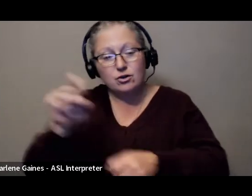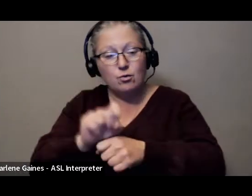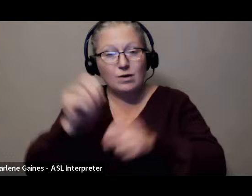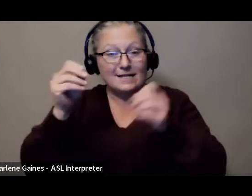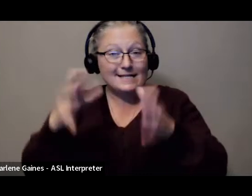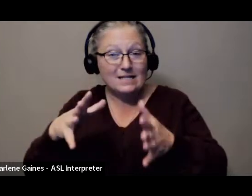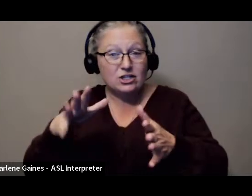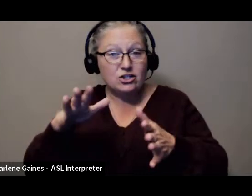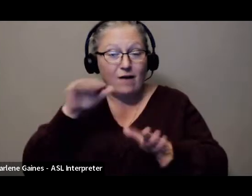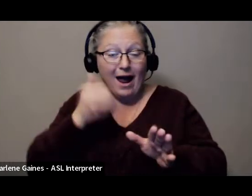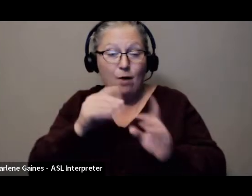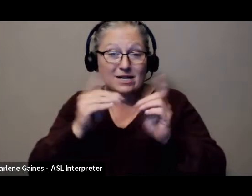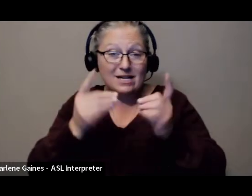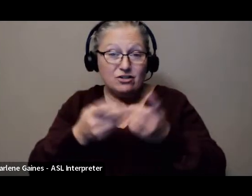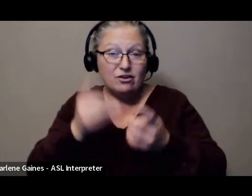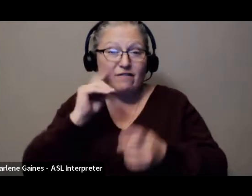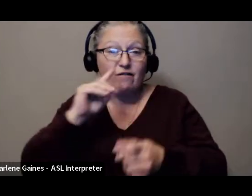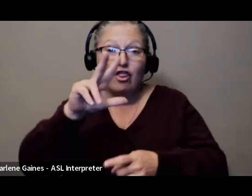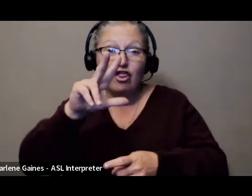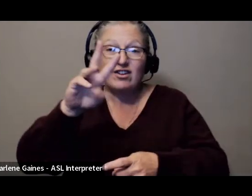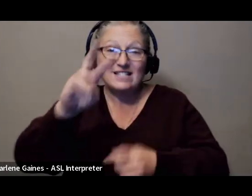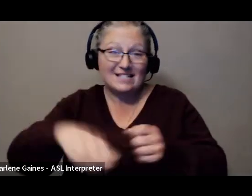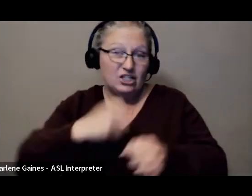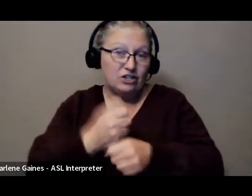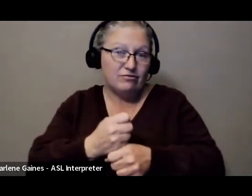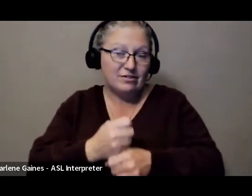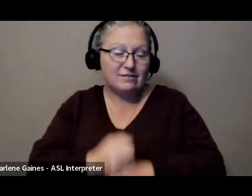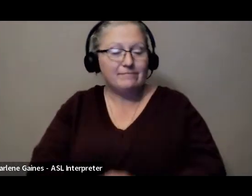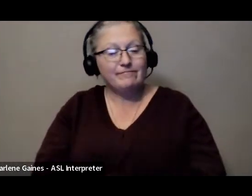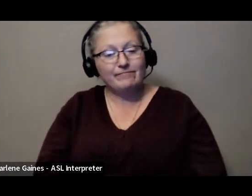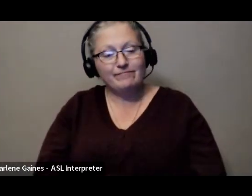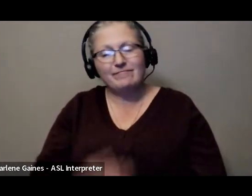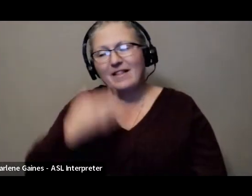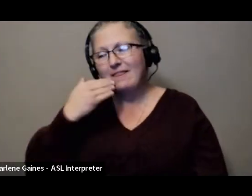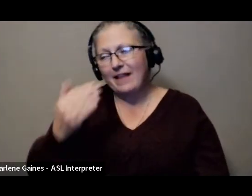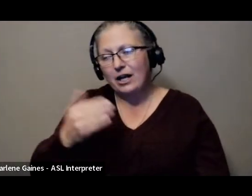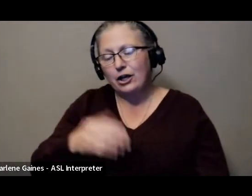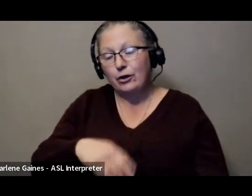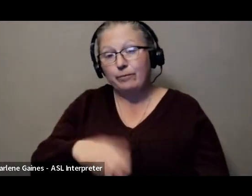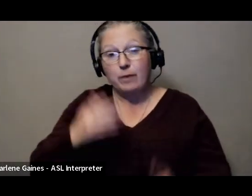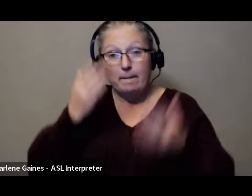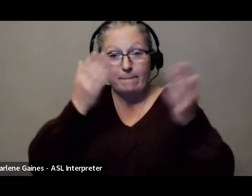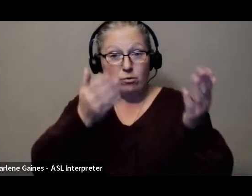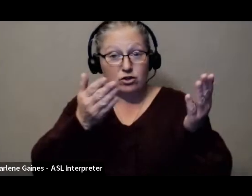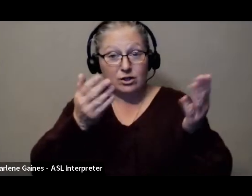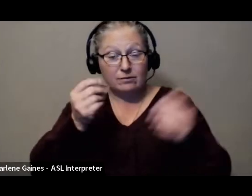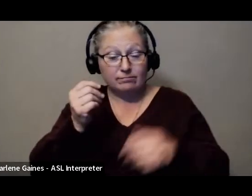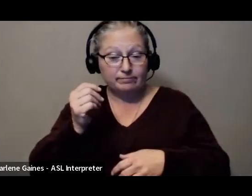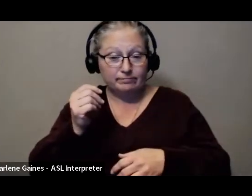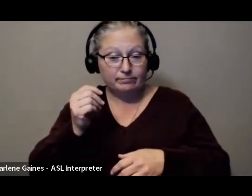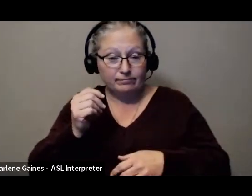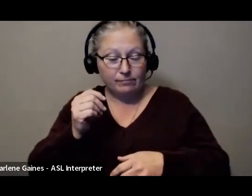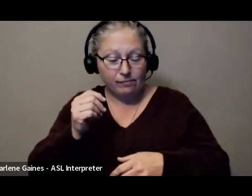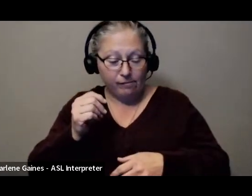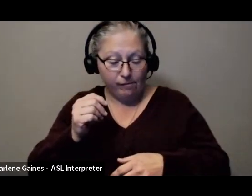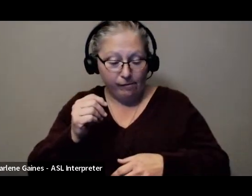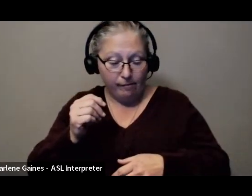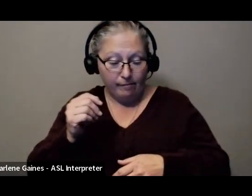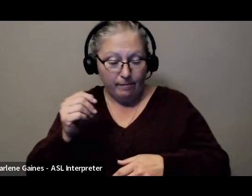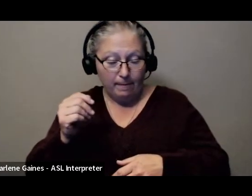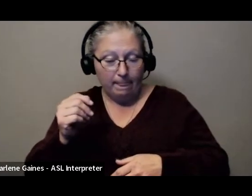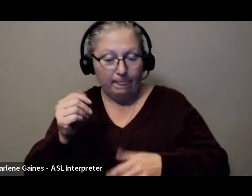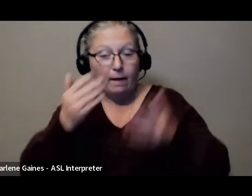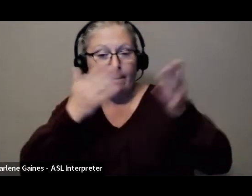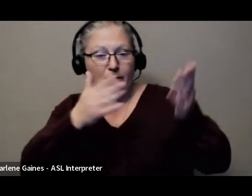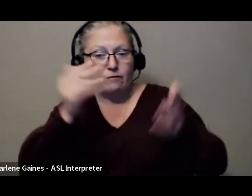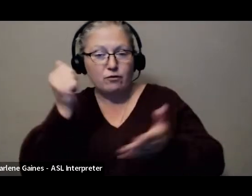teacher with the district for 36 years. Thank you. Can I get a motion? I move to